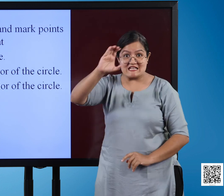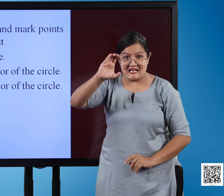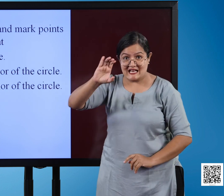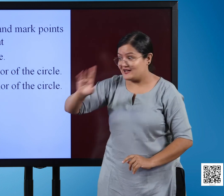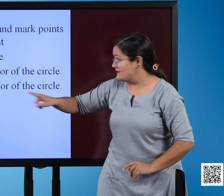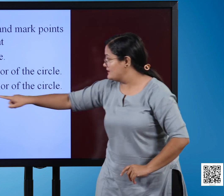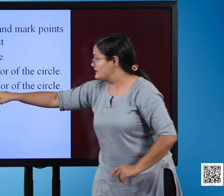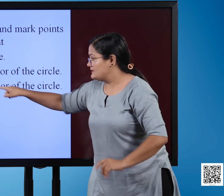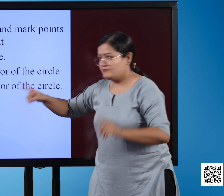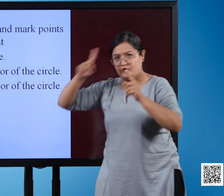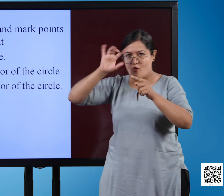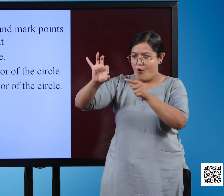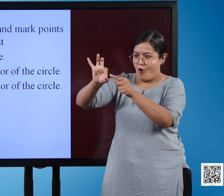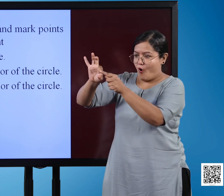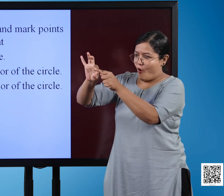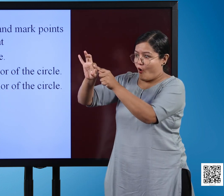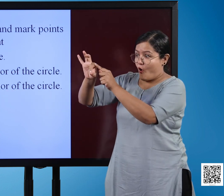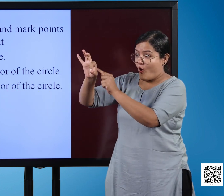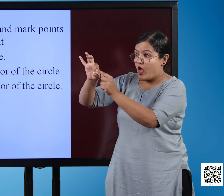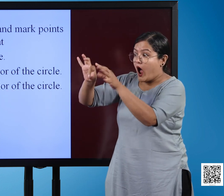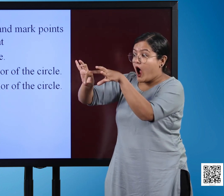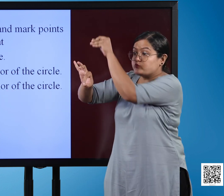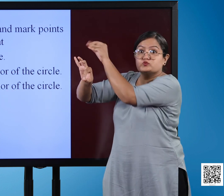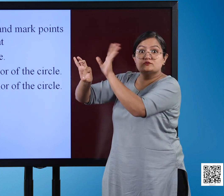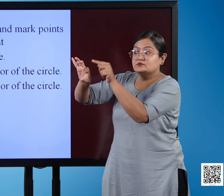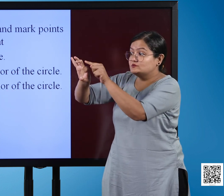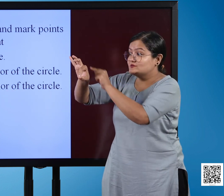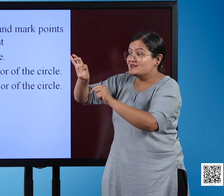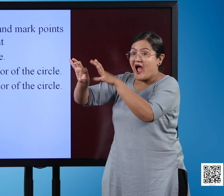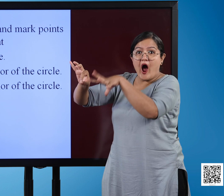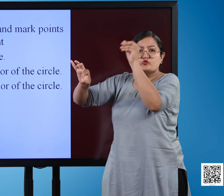C is in the exterior of the circle.